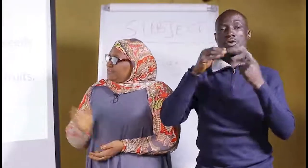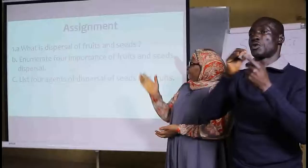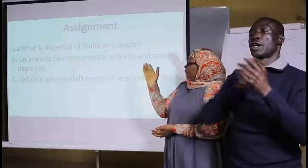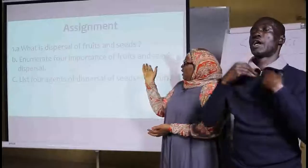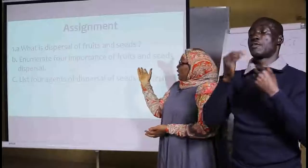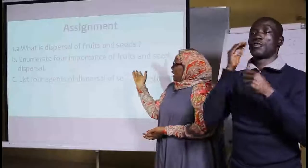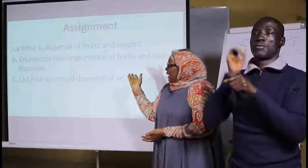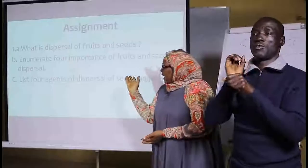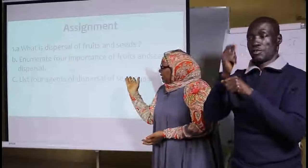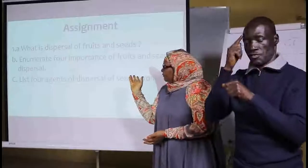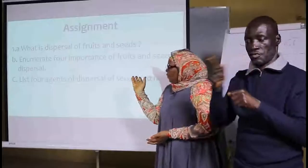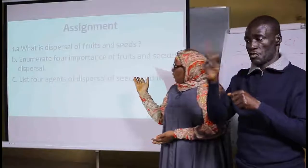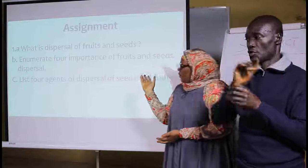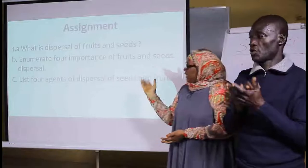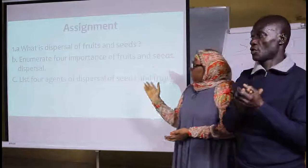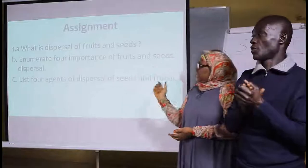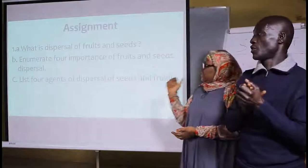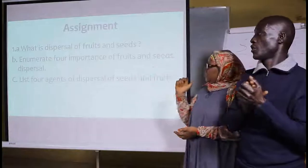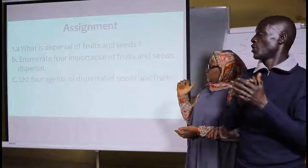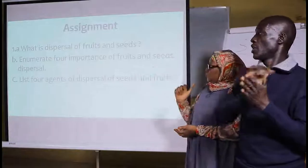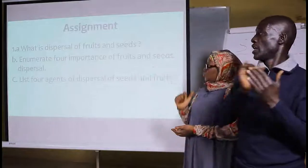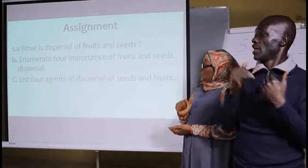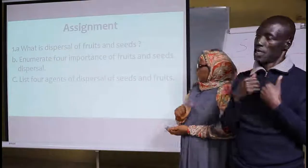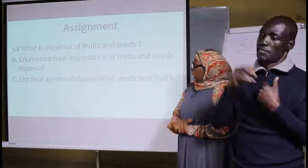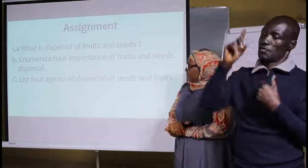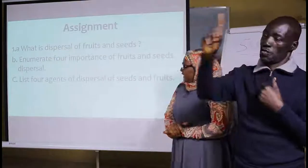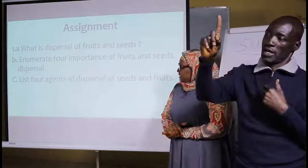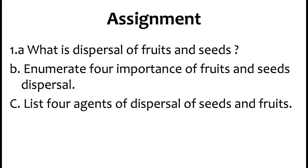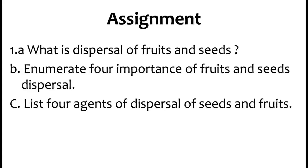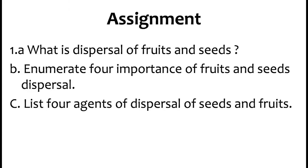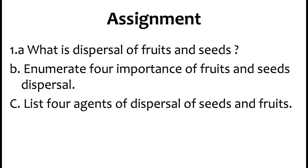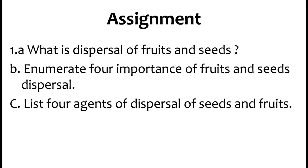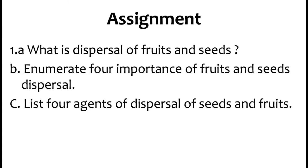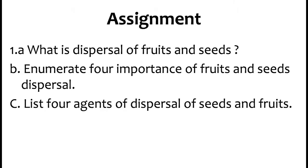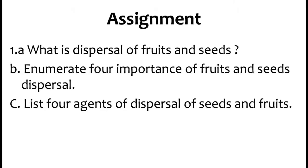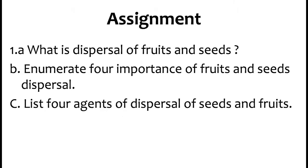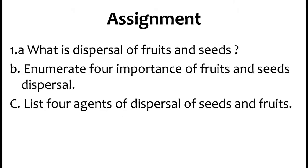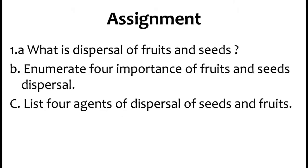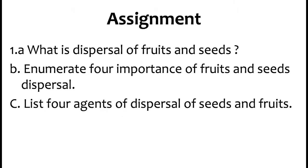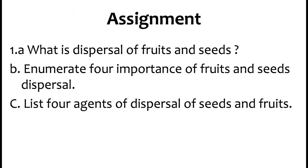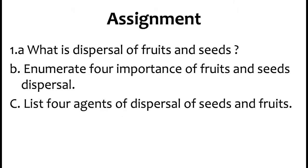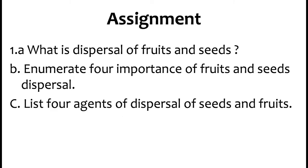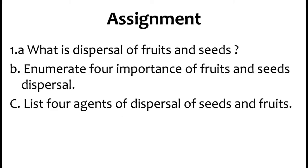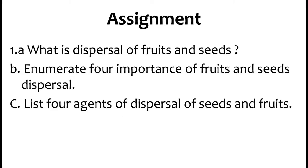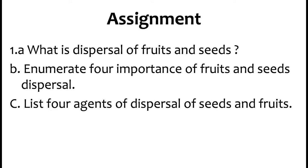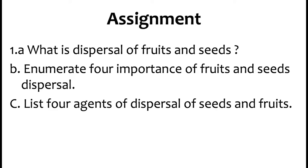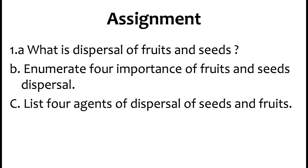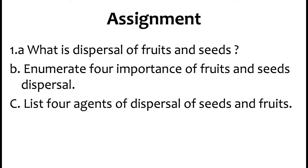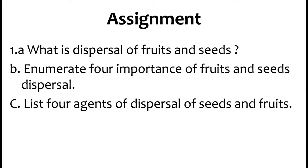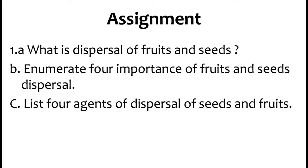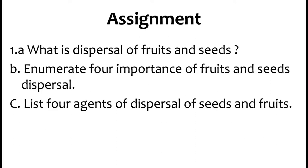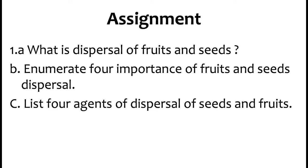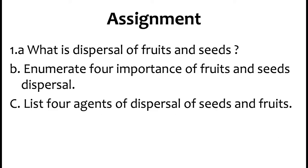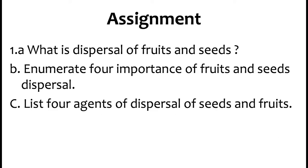people, and I have one question but into A, B, and C. Question 1A, what is dispersal of